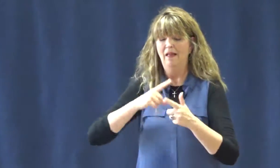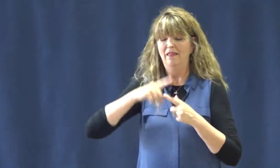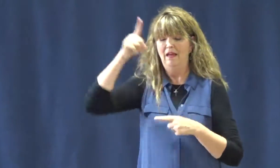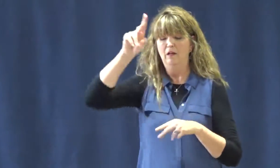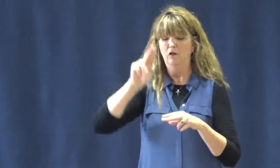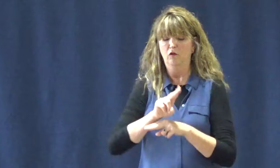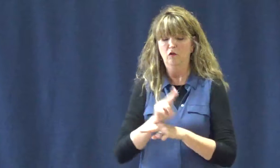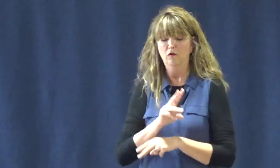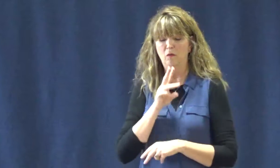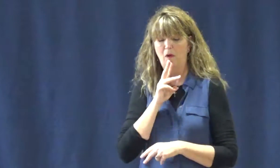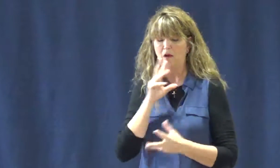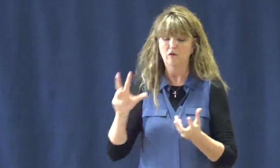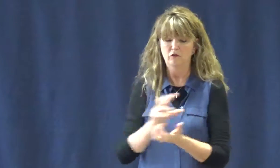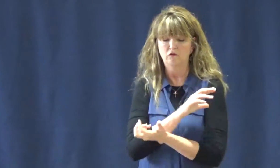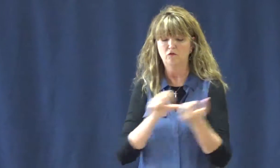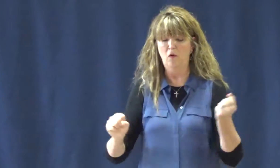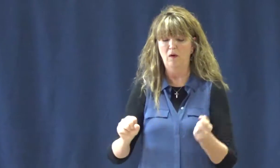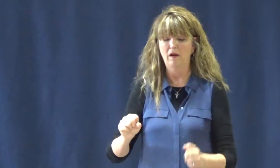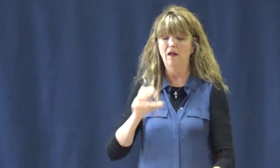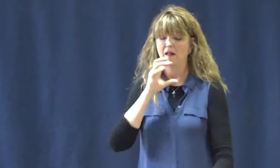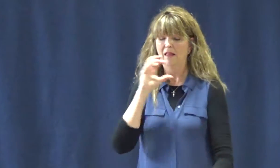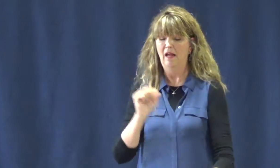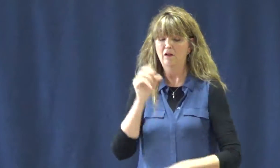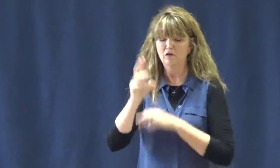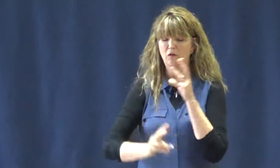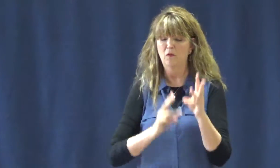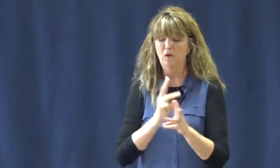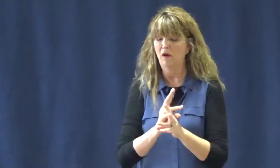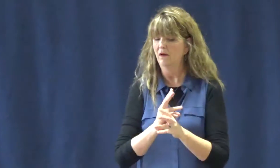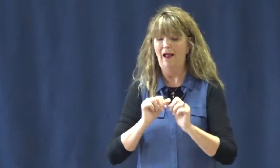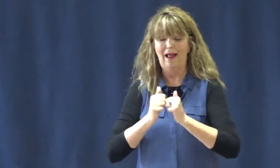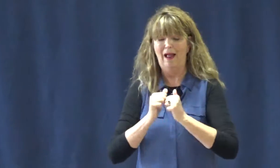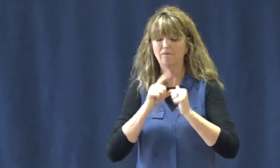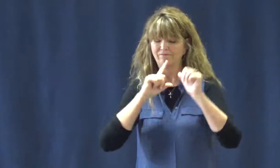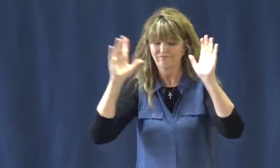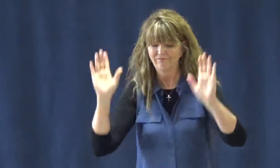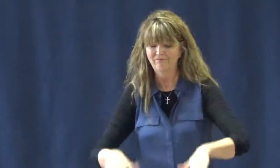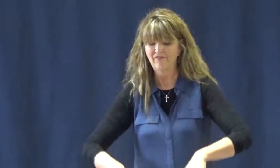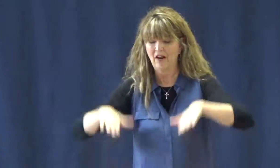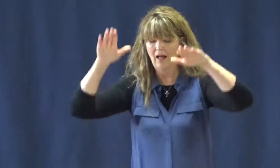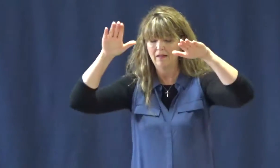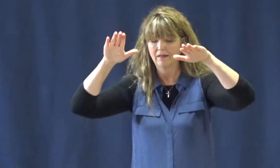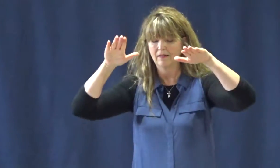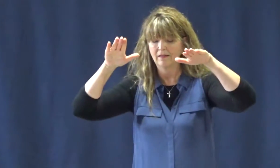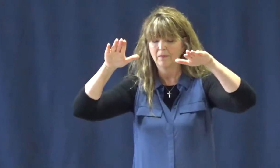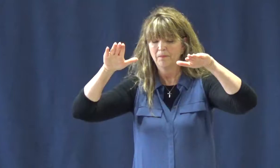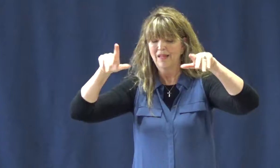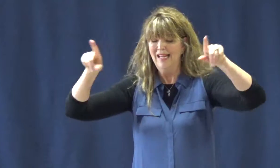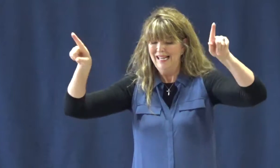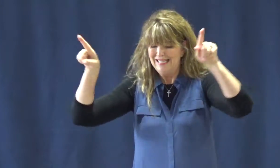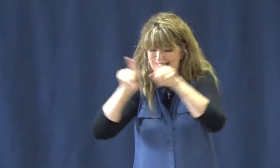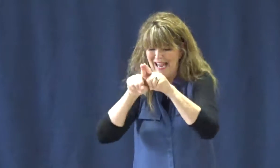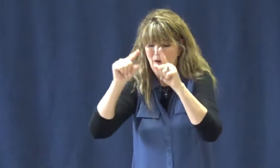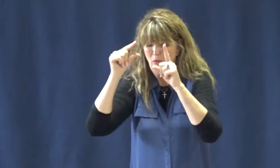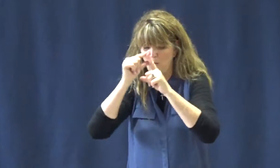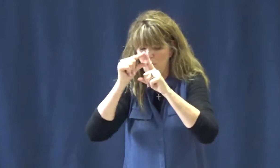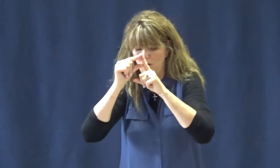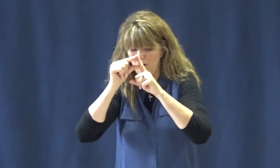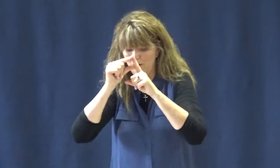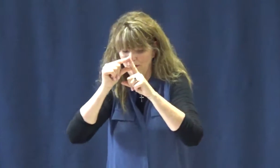out from the water and surrounded it with water. Then he used the water to destroy the ancient world with a mighty